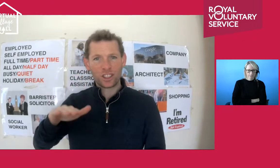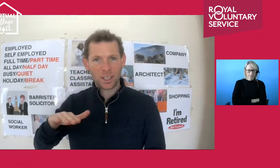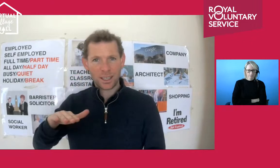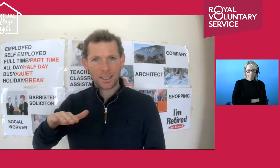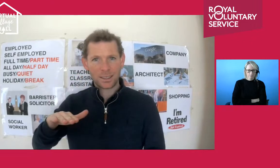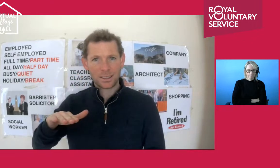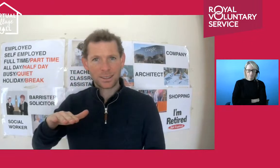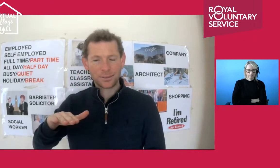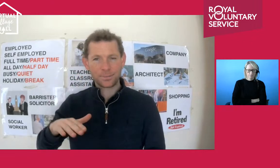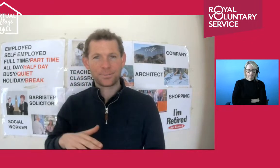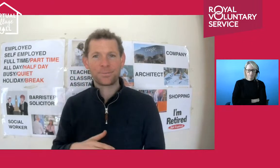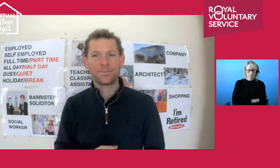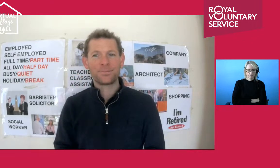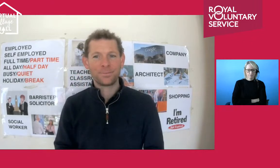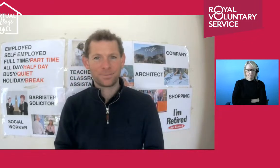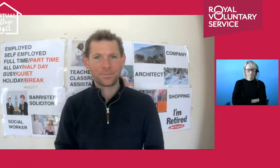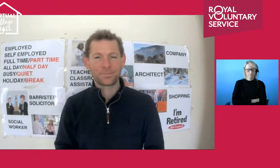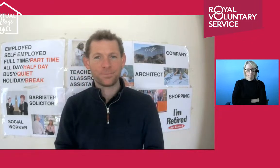child.